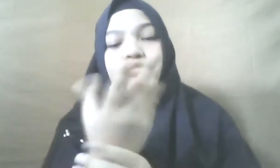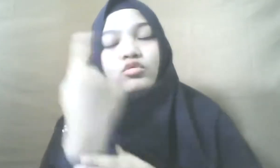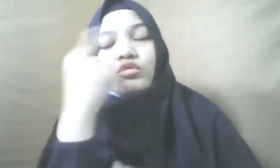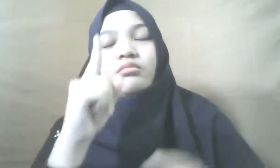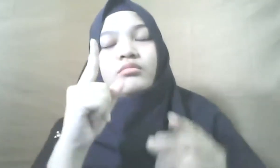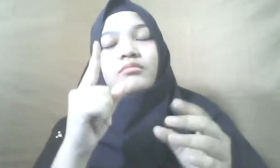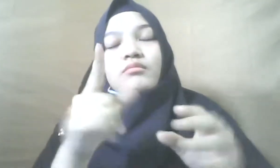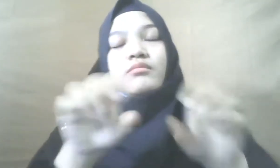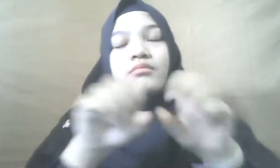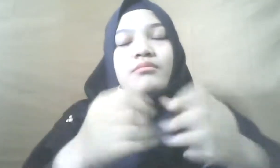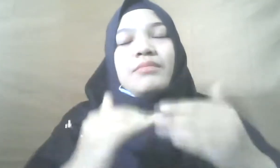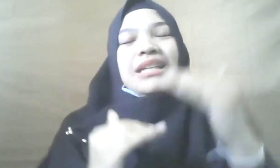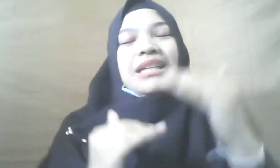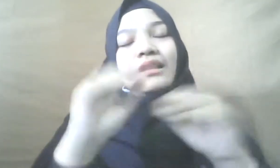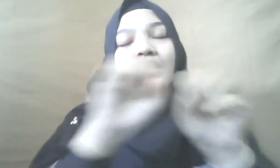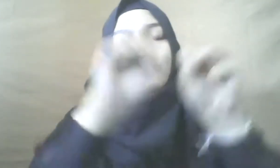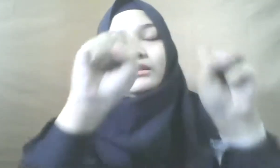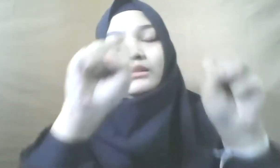services. So,